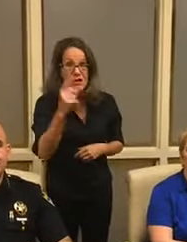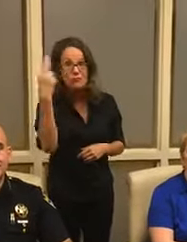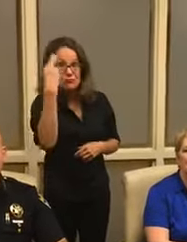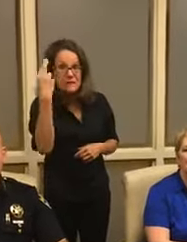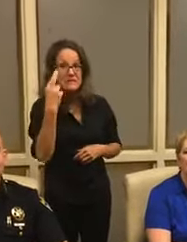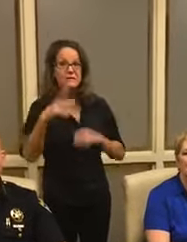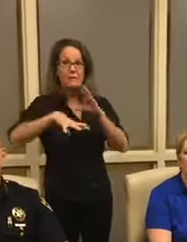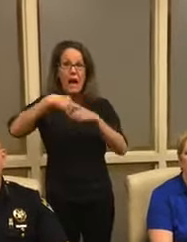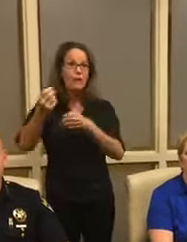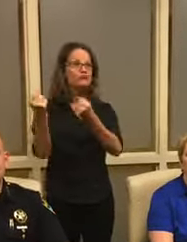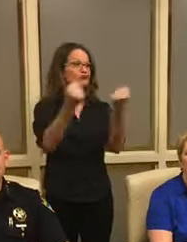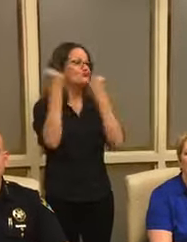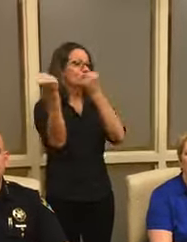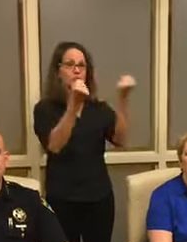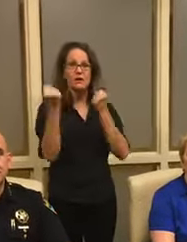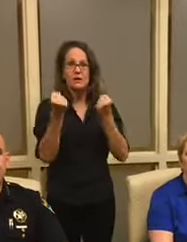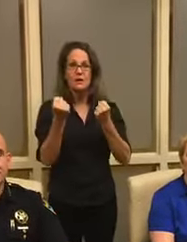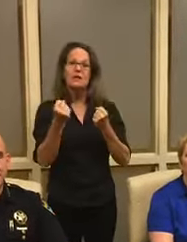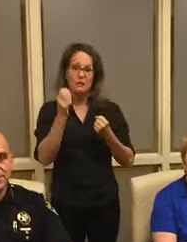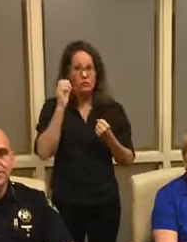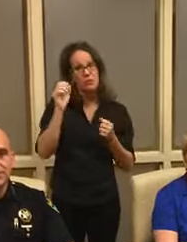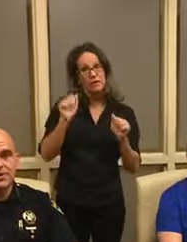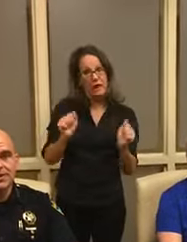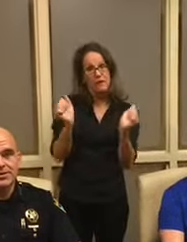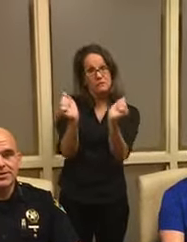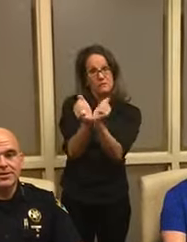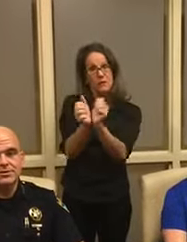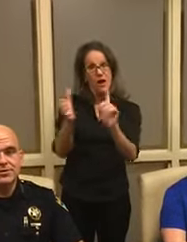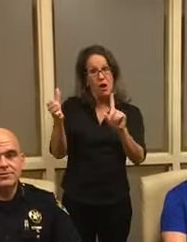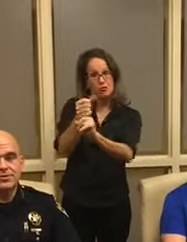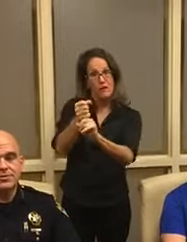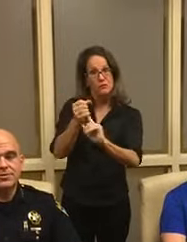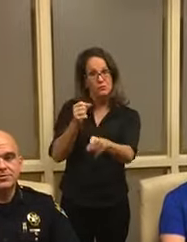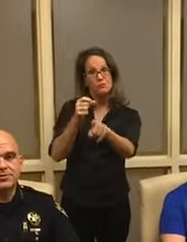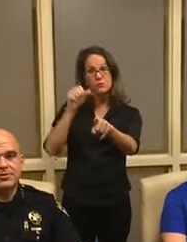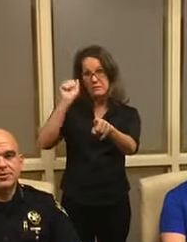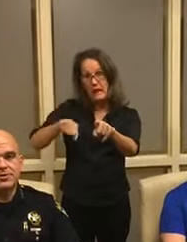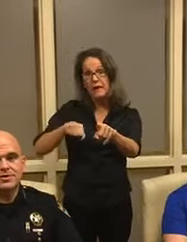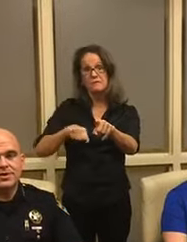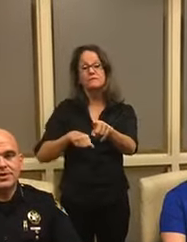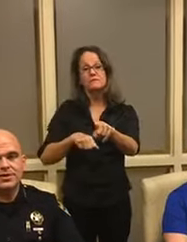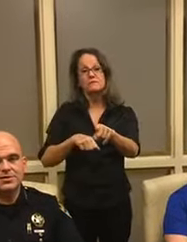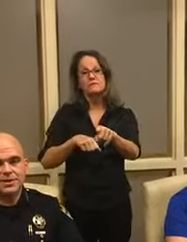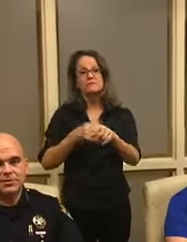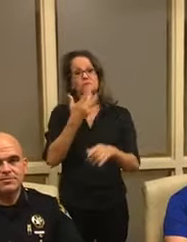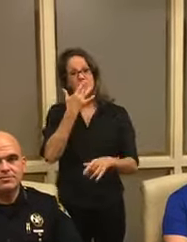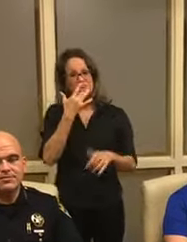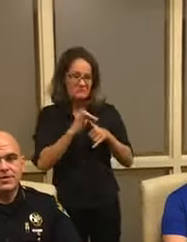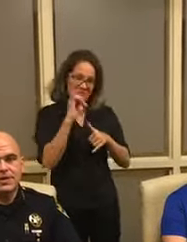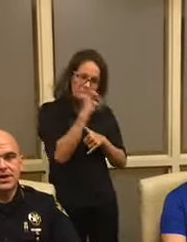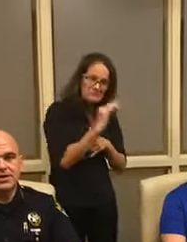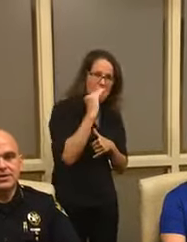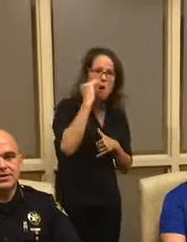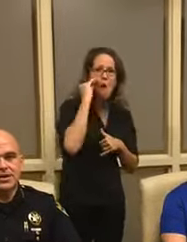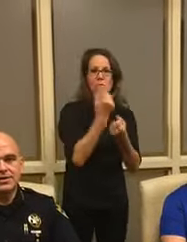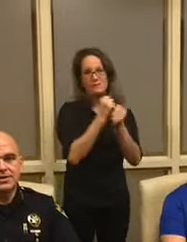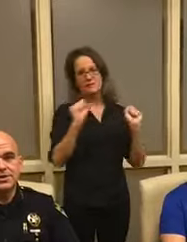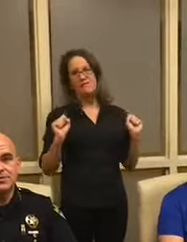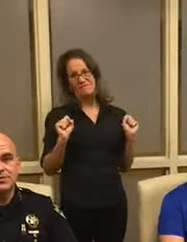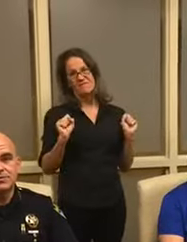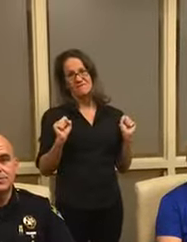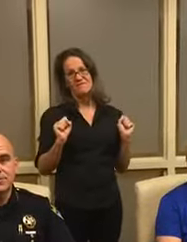out, you're subject to arrest, and you need to know that. So we would prefer that you stay home and